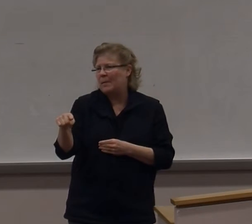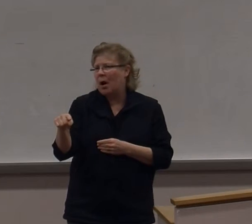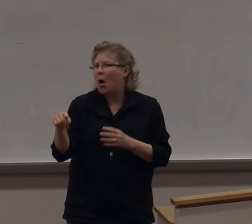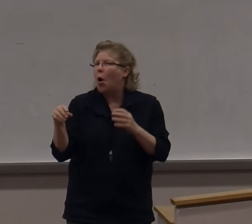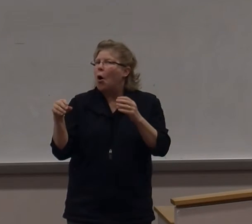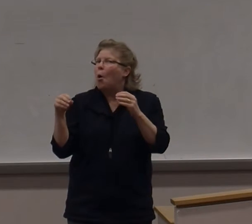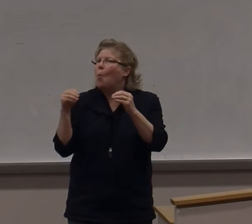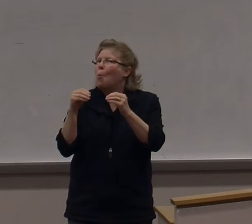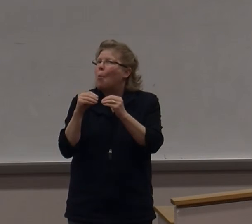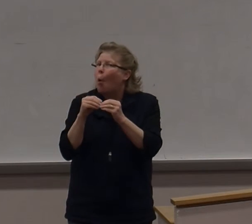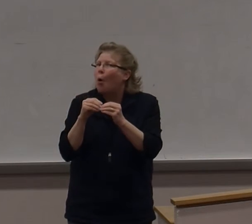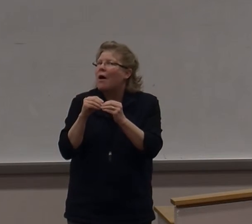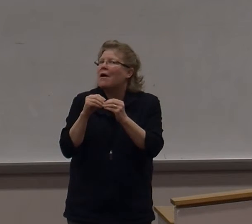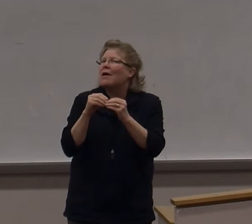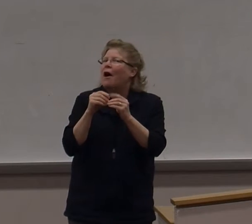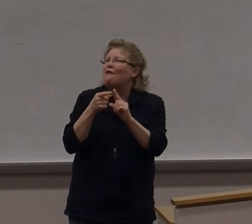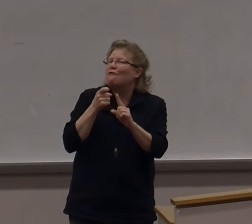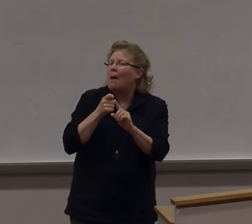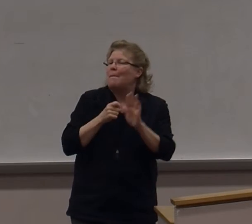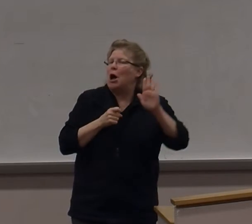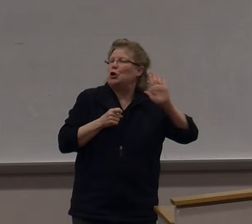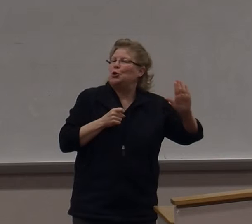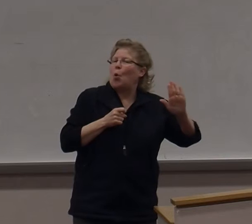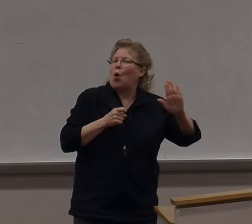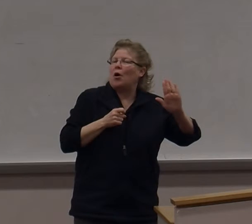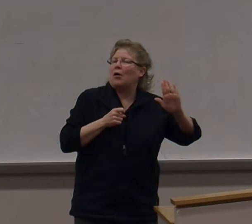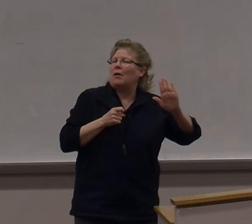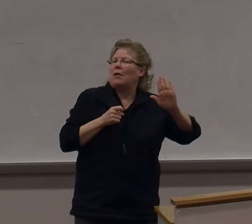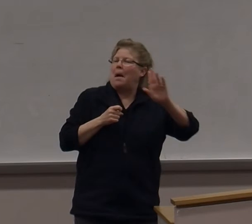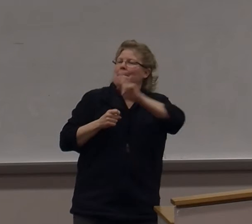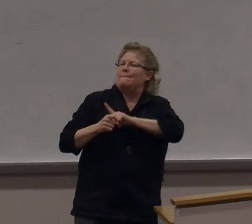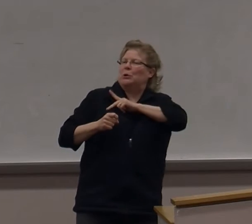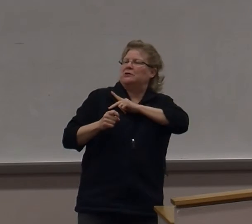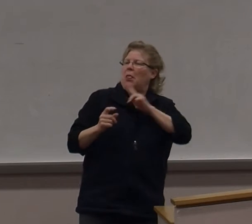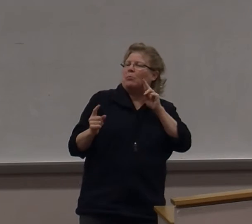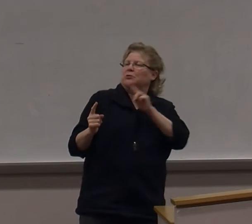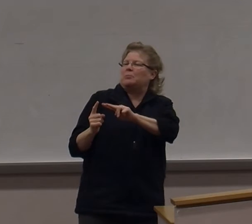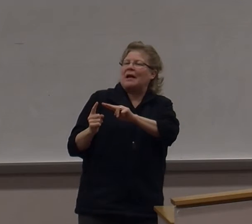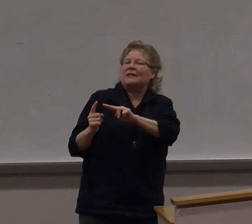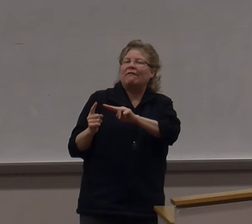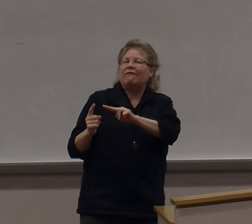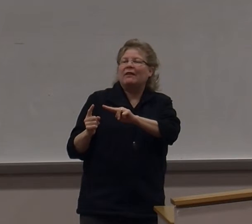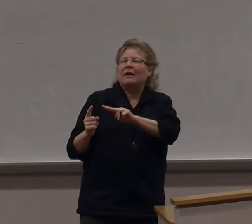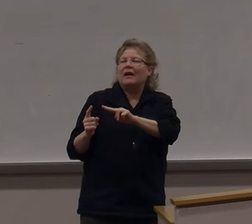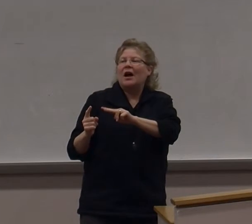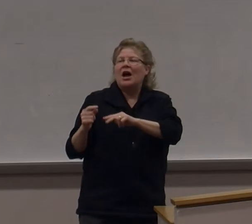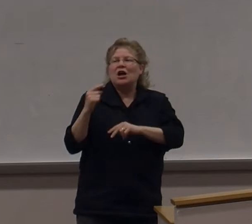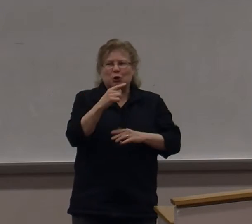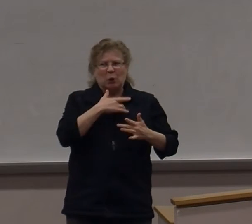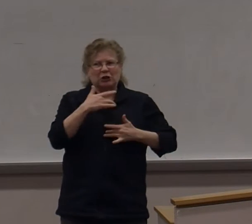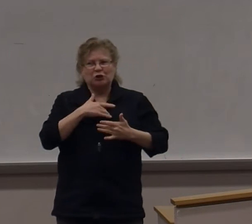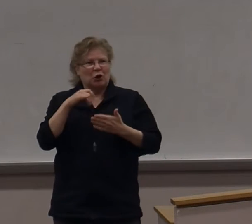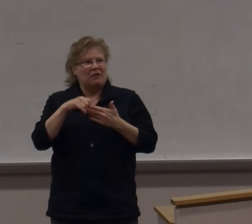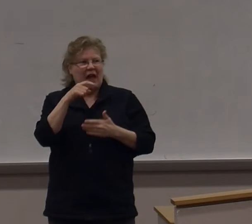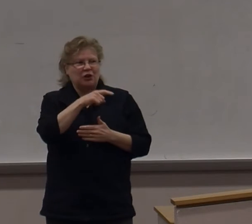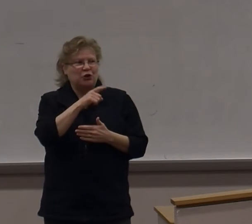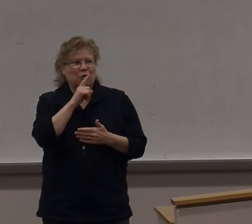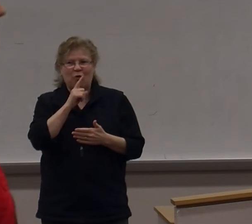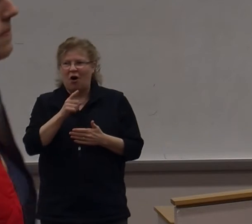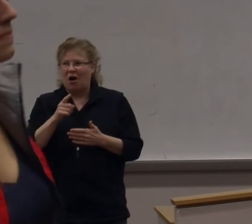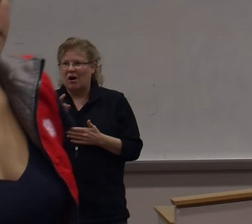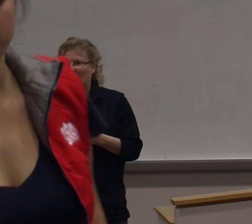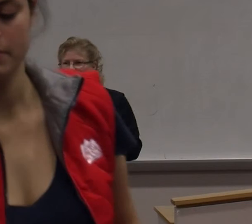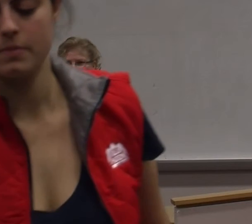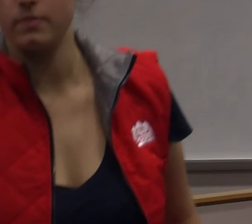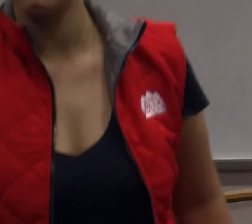just saying, like, talking about them? Like, are you ever worried that you're getting too close with them, you being the journalist